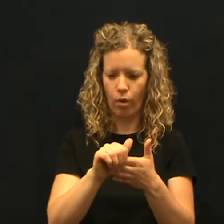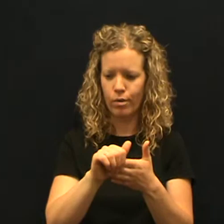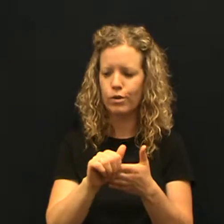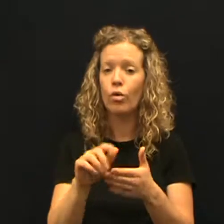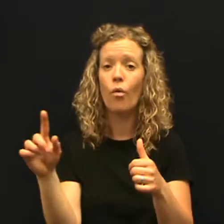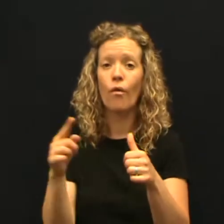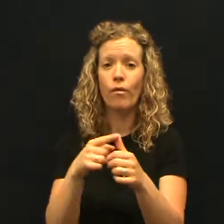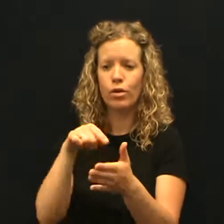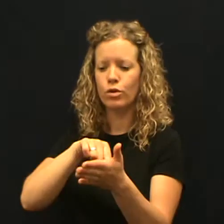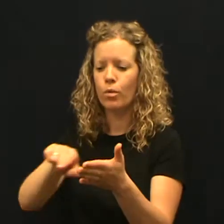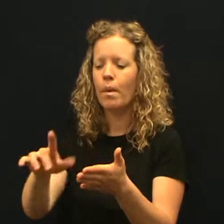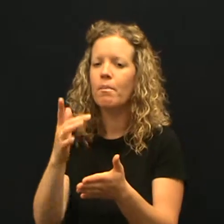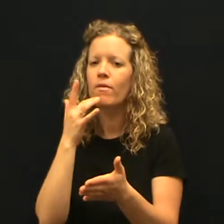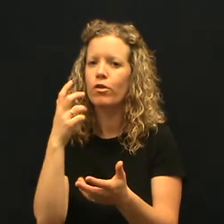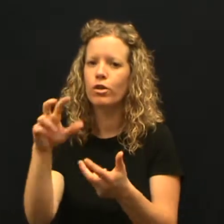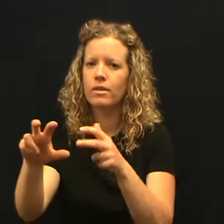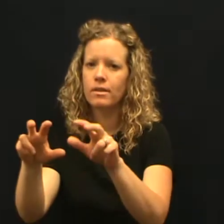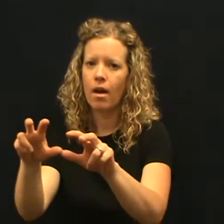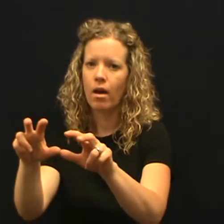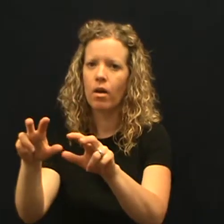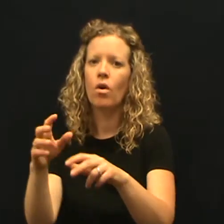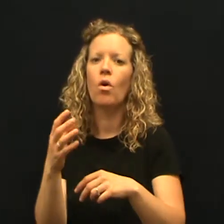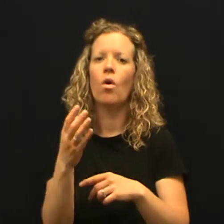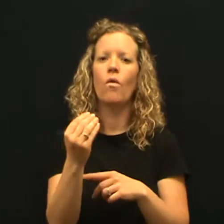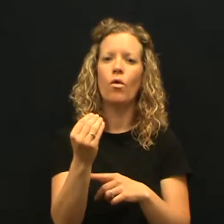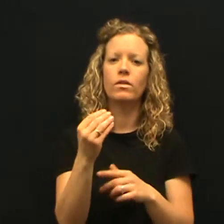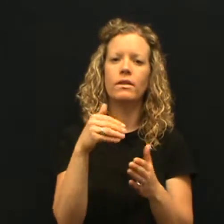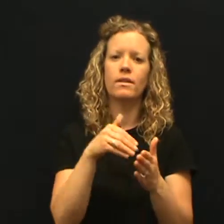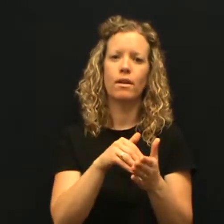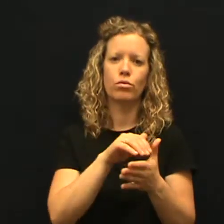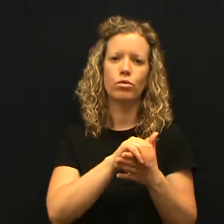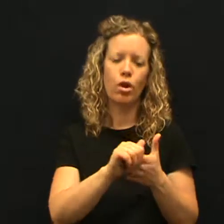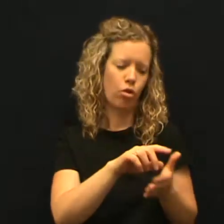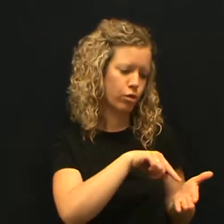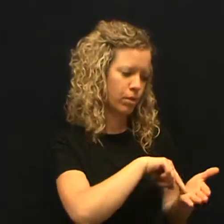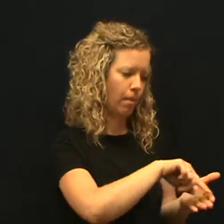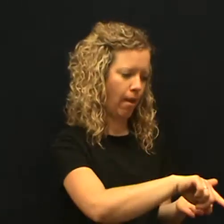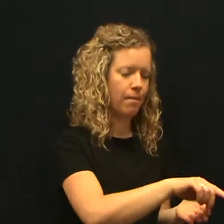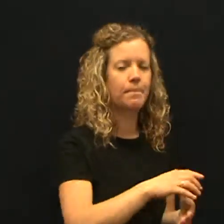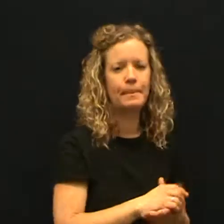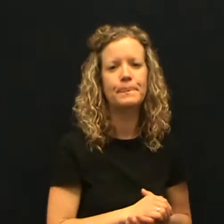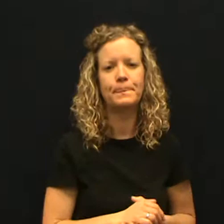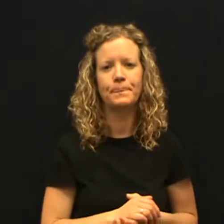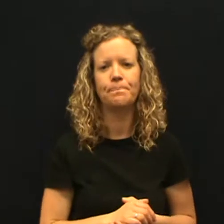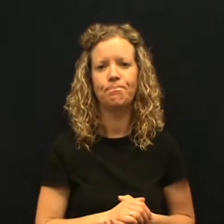and $14,000 and to common stock of $386,000.